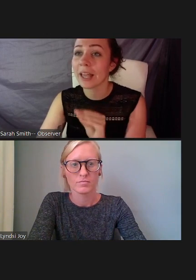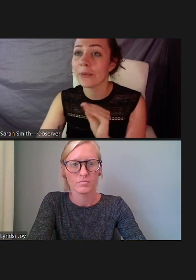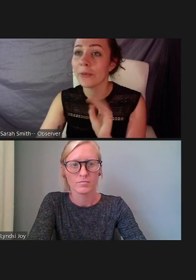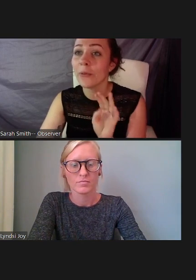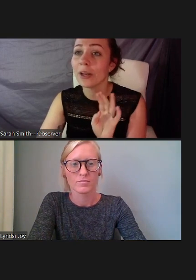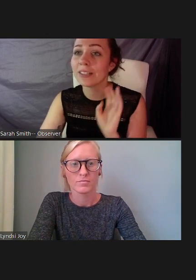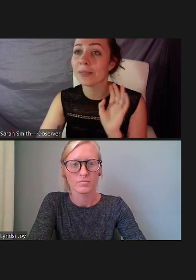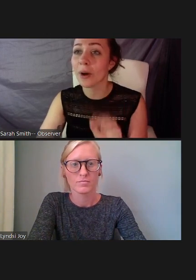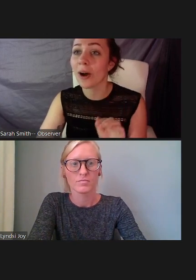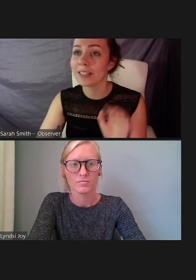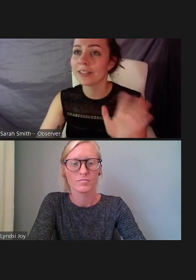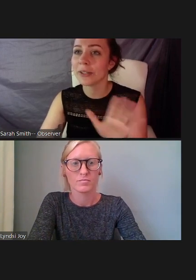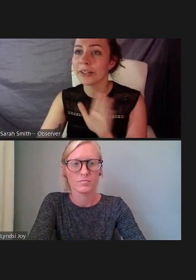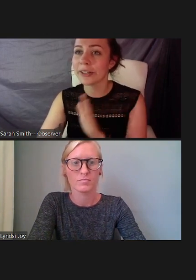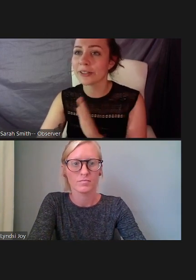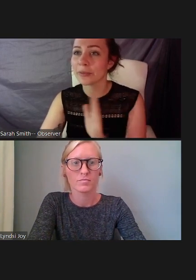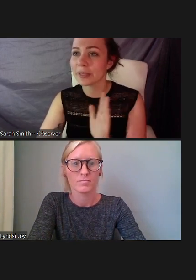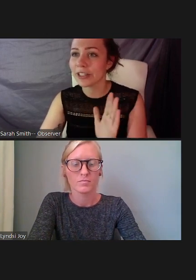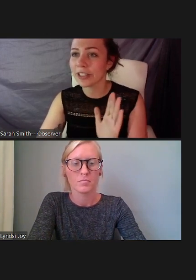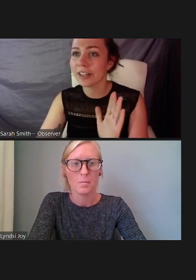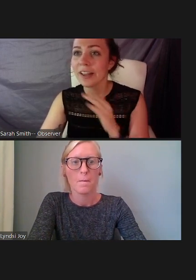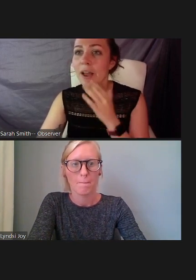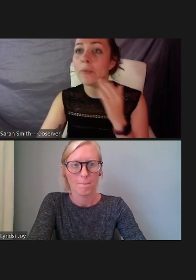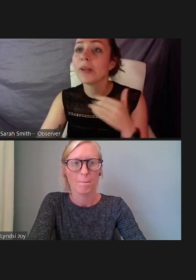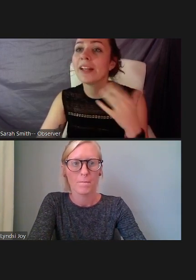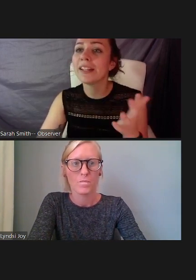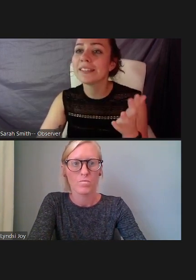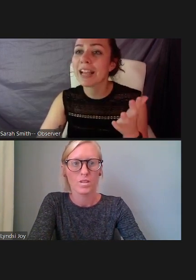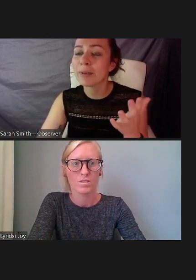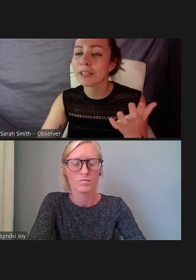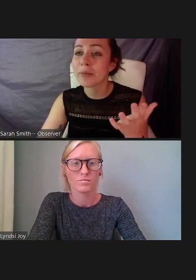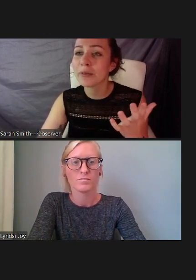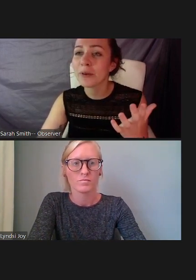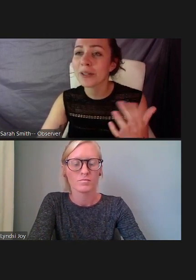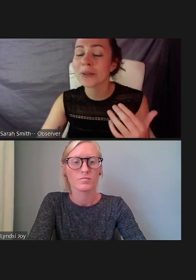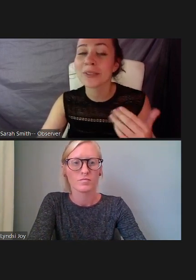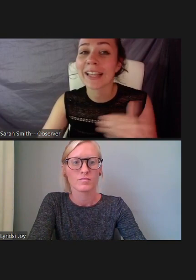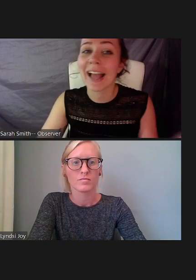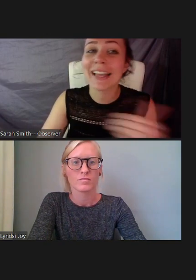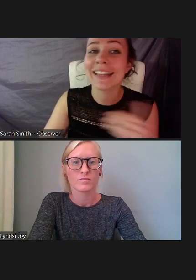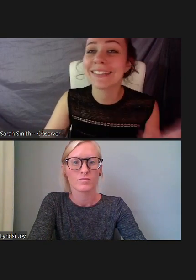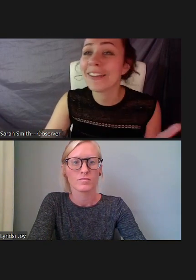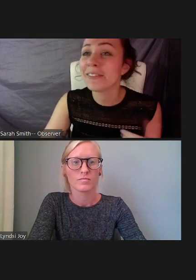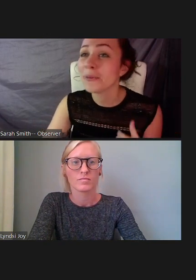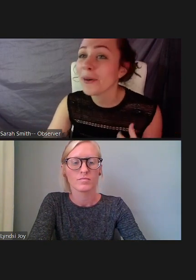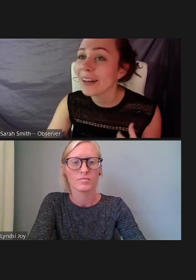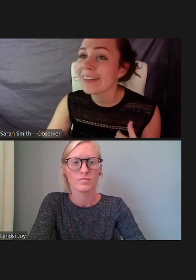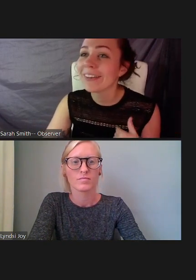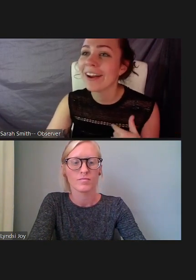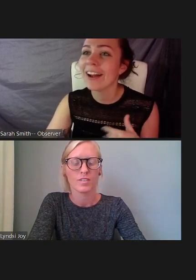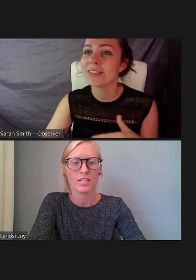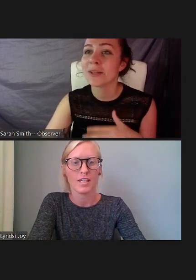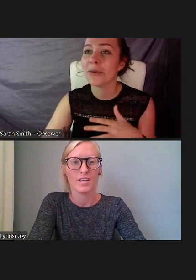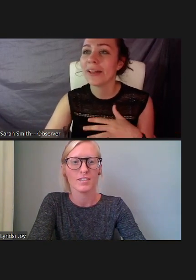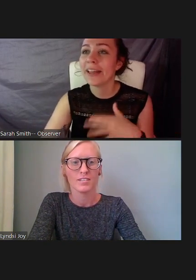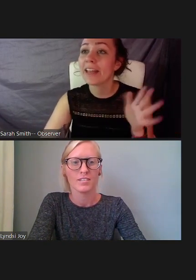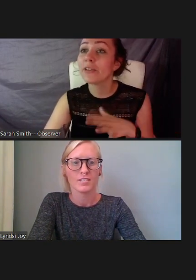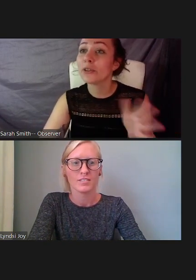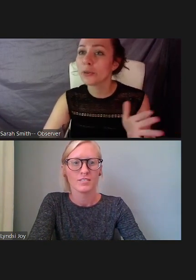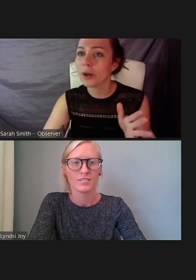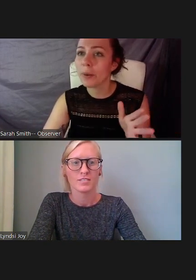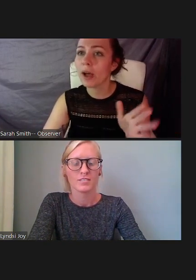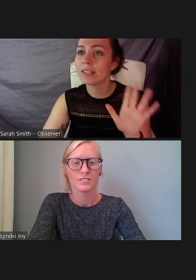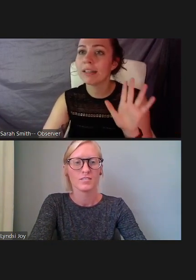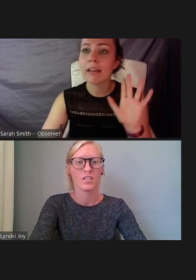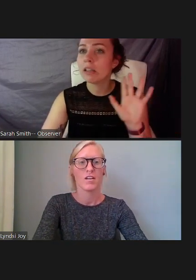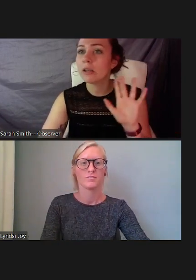like they wanted to pause it during their interpretation, but we didn't establish that before. So I was like, I can't tell if you want it or not. So if you